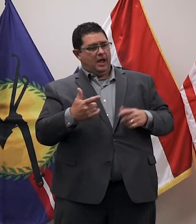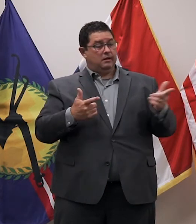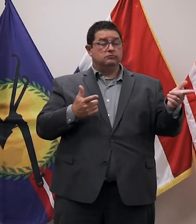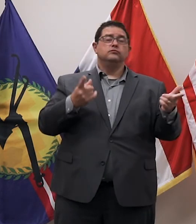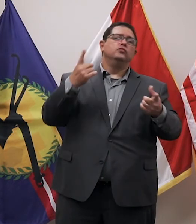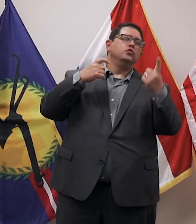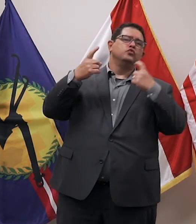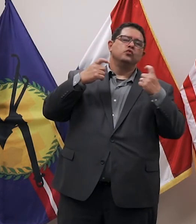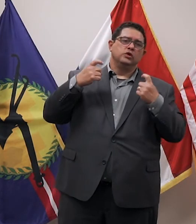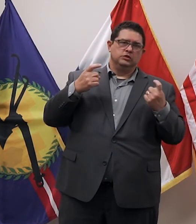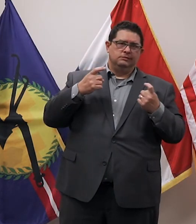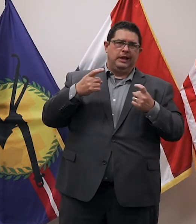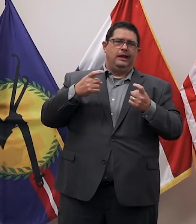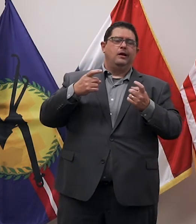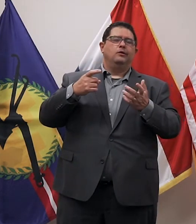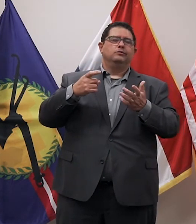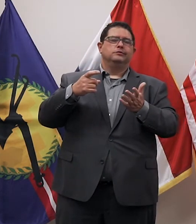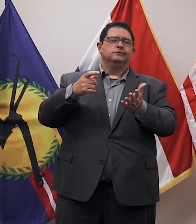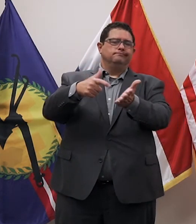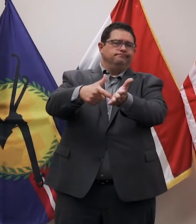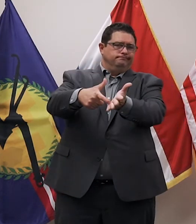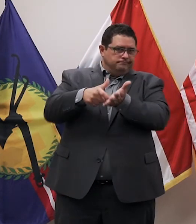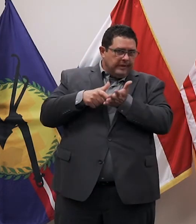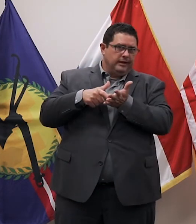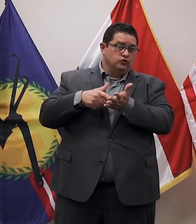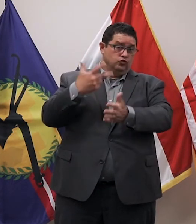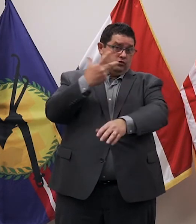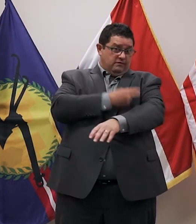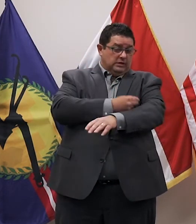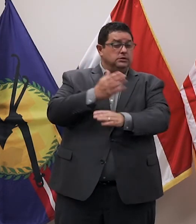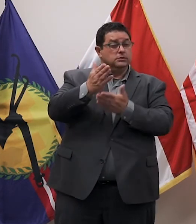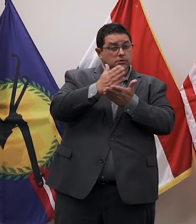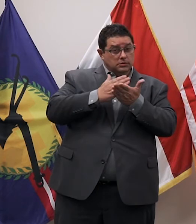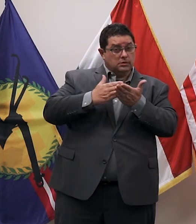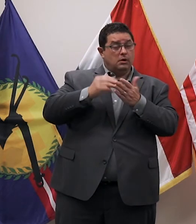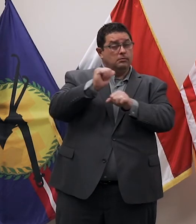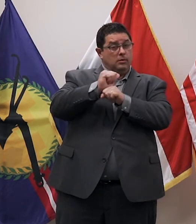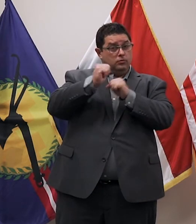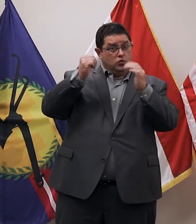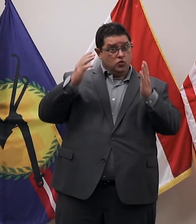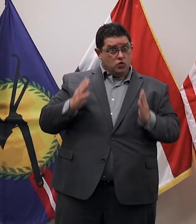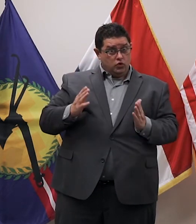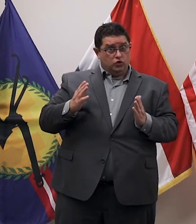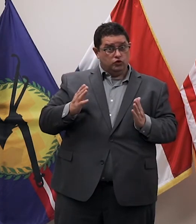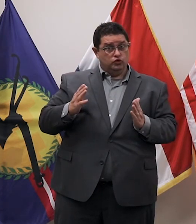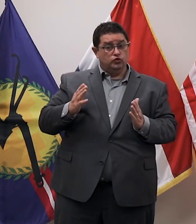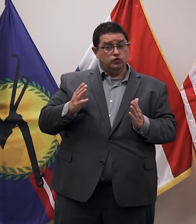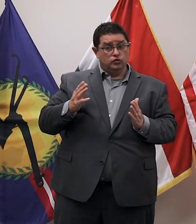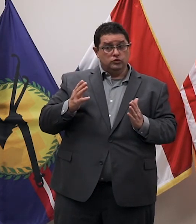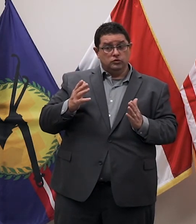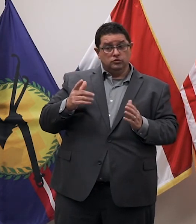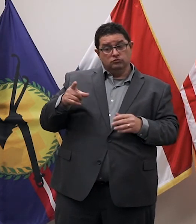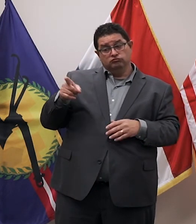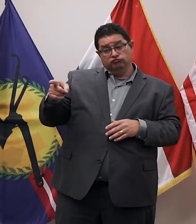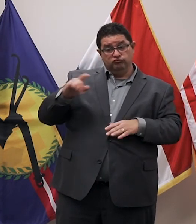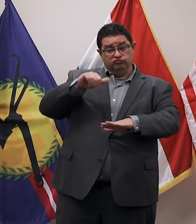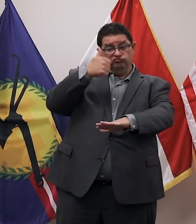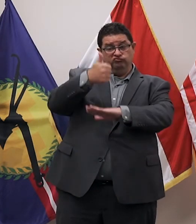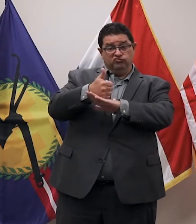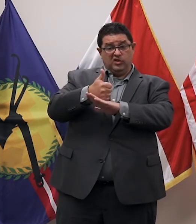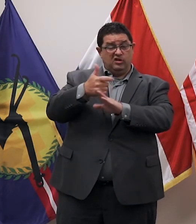is about mandatory vaccines. Some employers have made vaccines mandatory